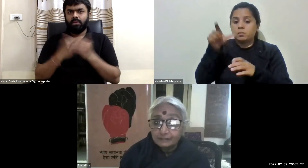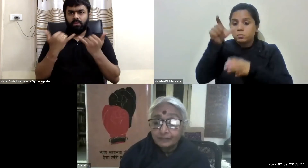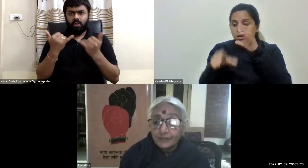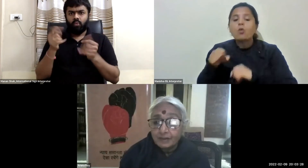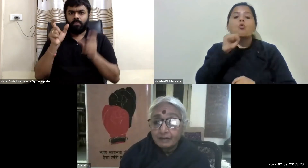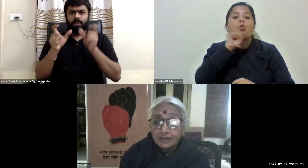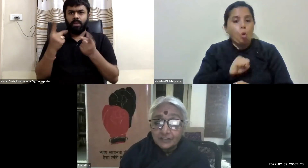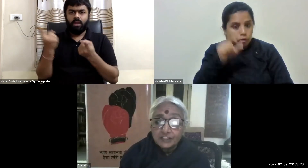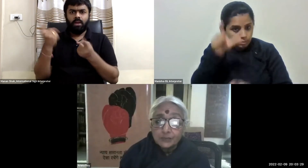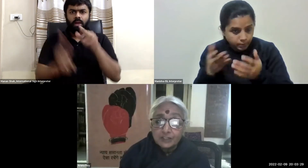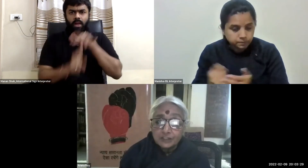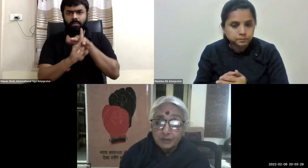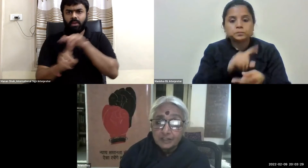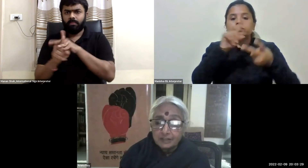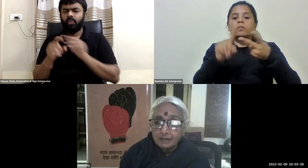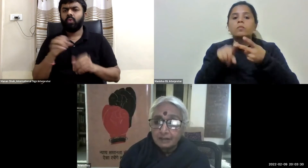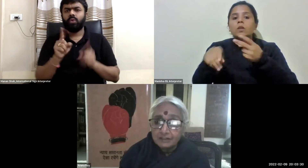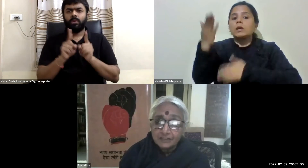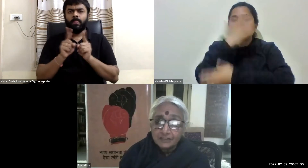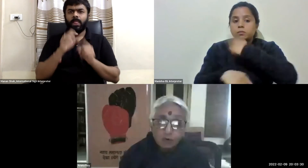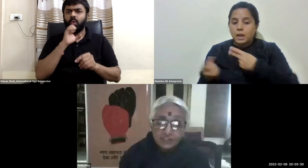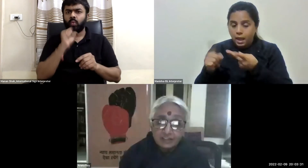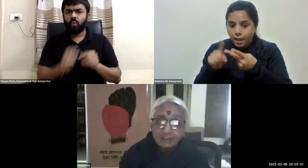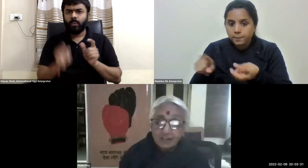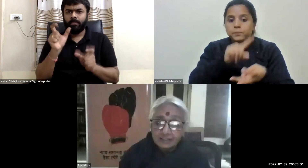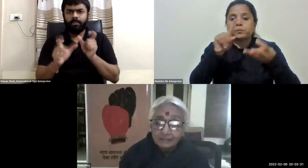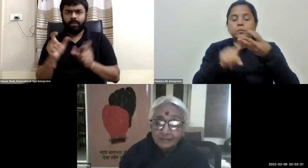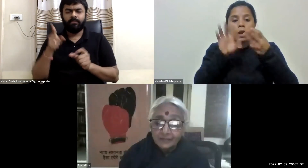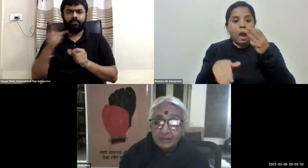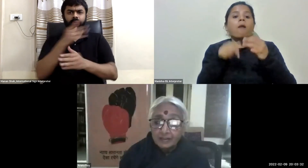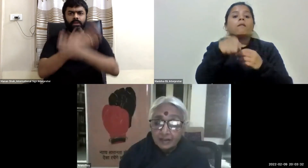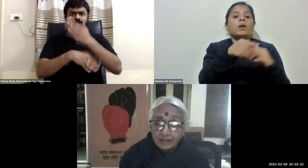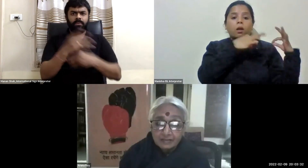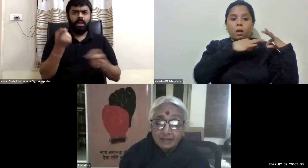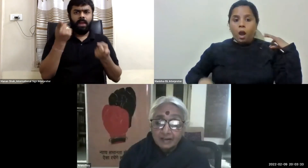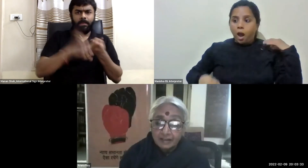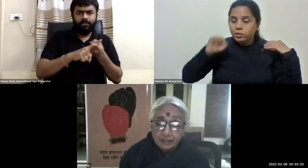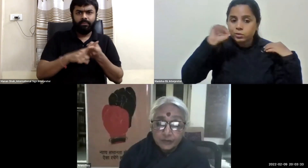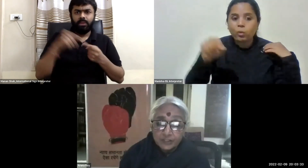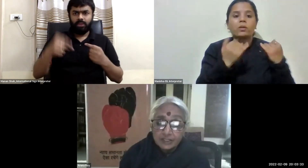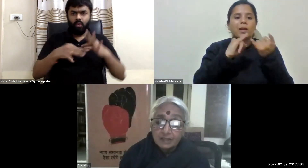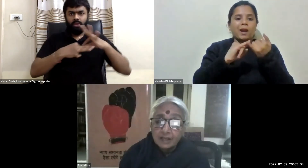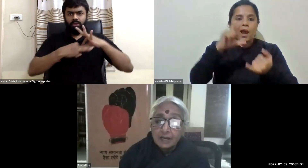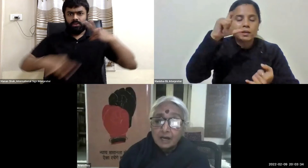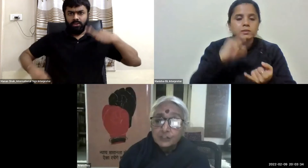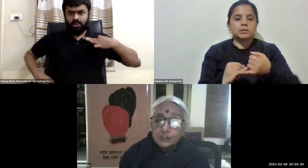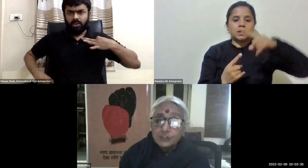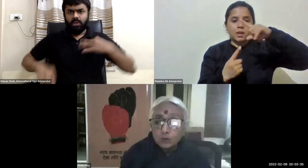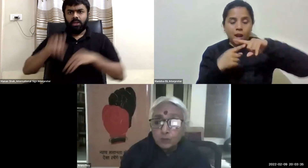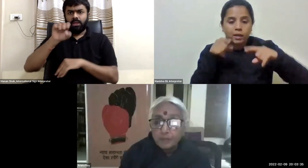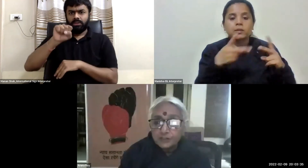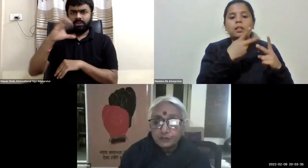age, intersects with disability, intersects with poverty and caste, Dalits and other communities,